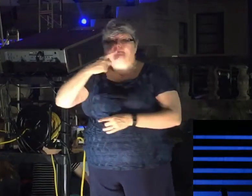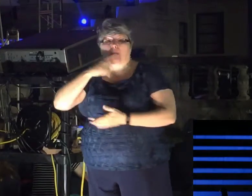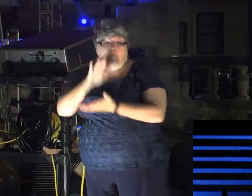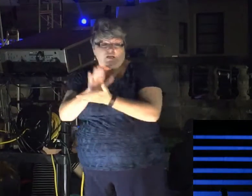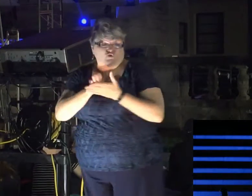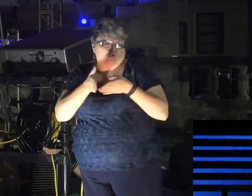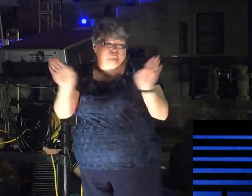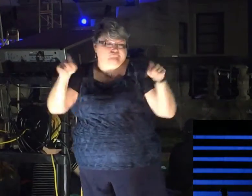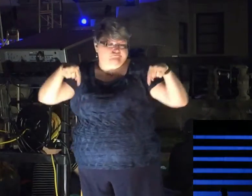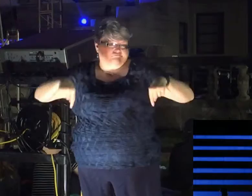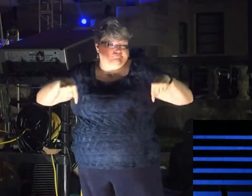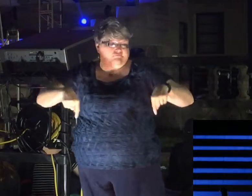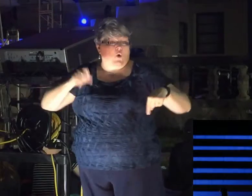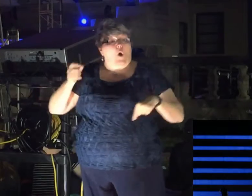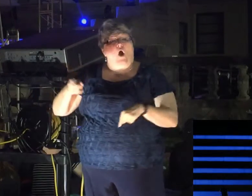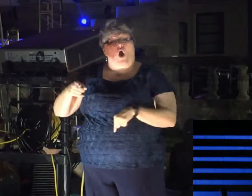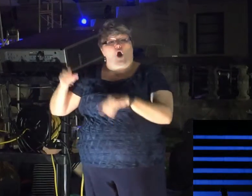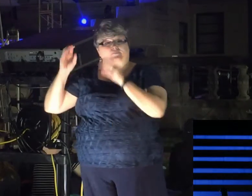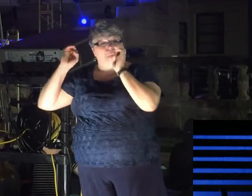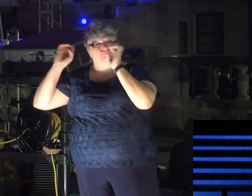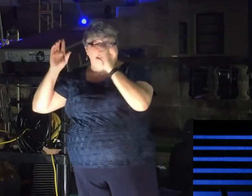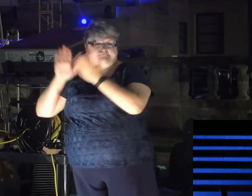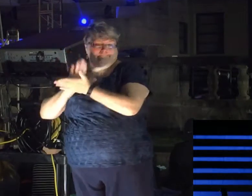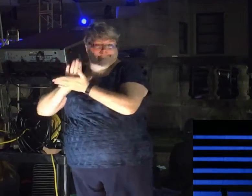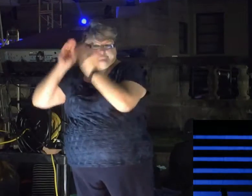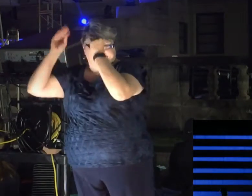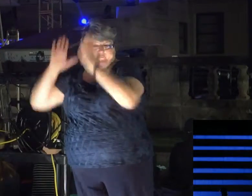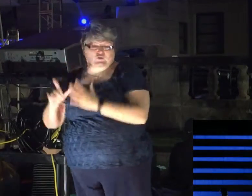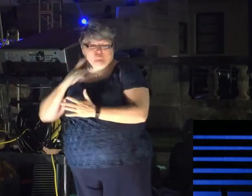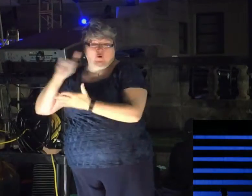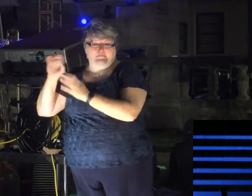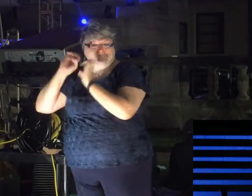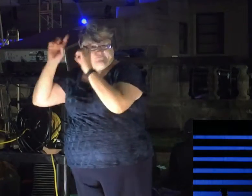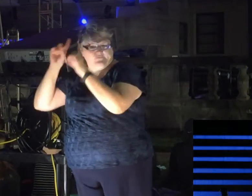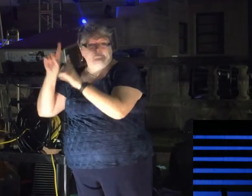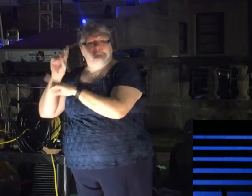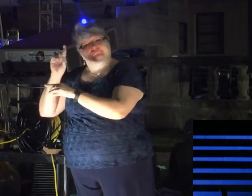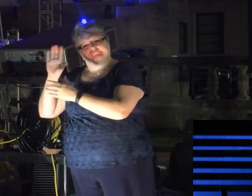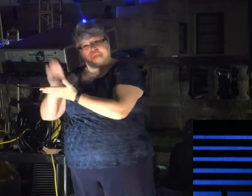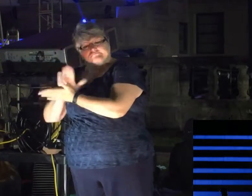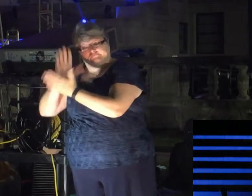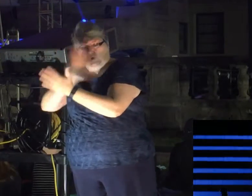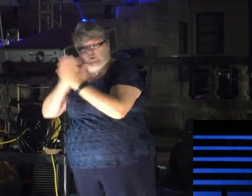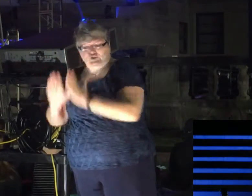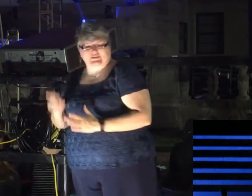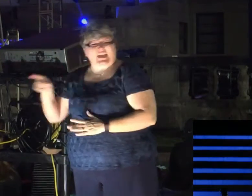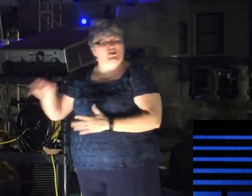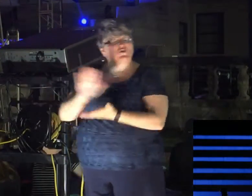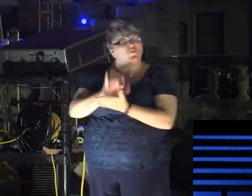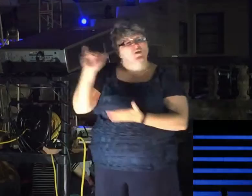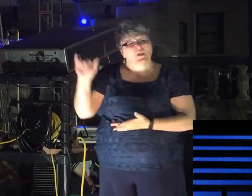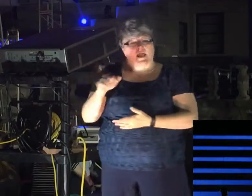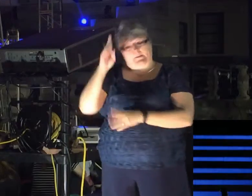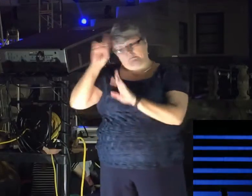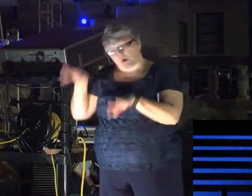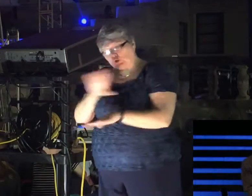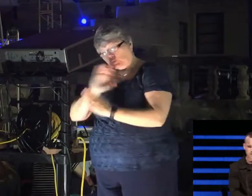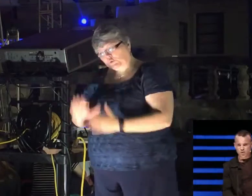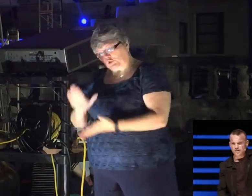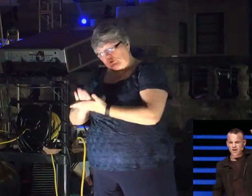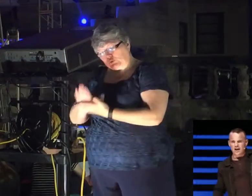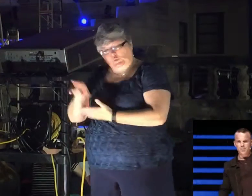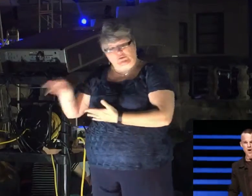schools, public schools like ours, or evangelical schools. And she said evangelical schools, that is schools that are